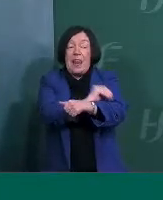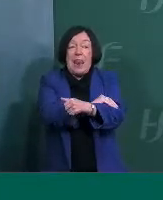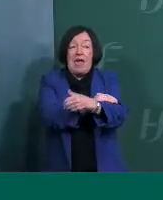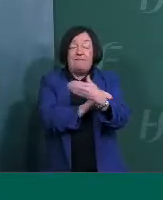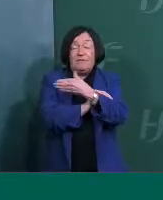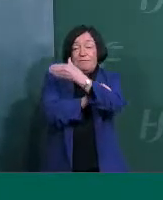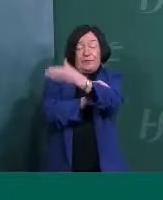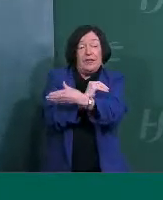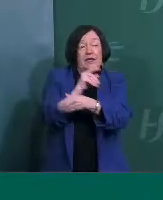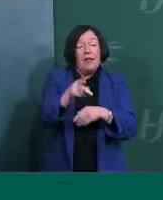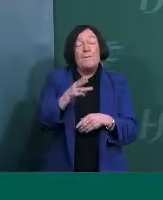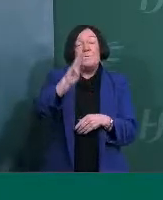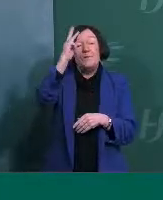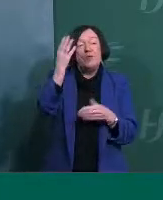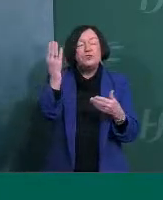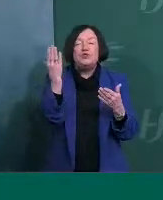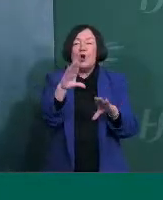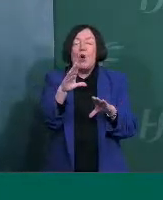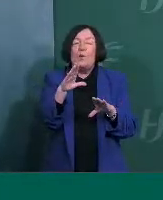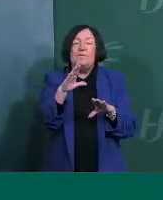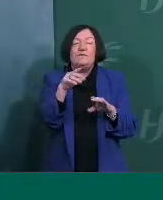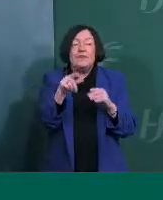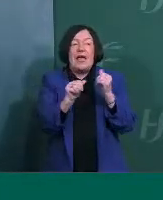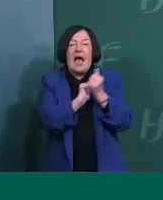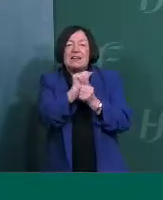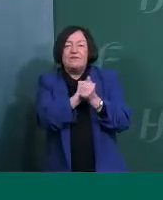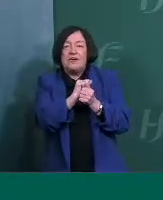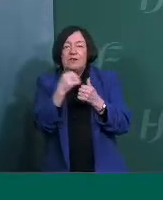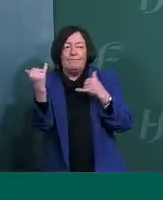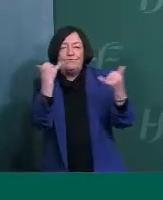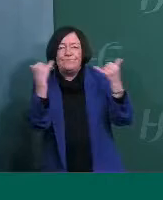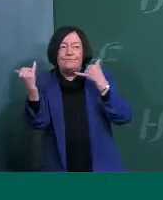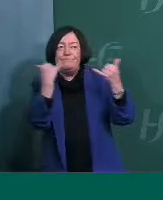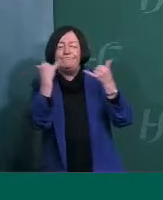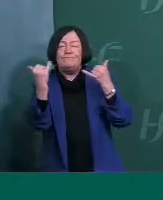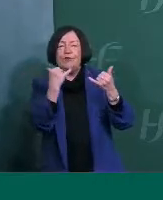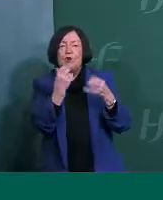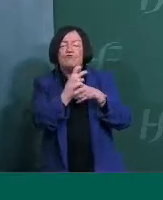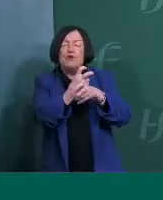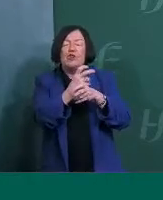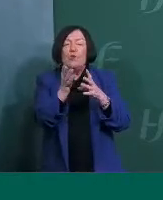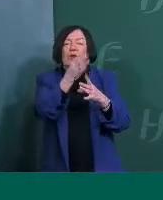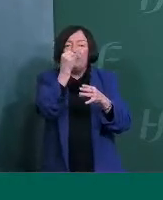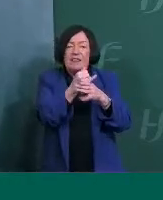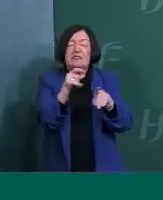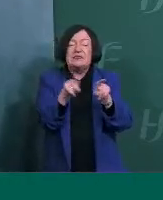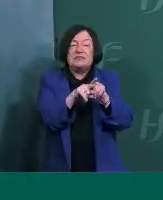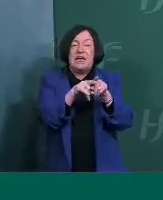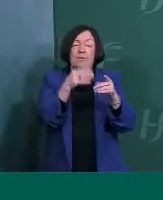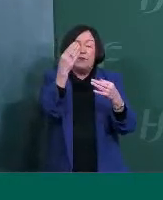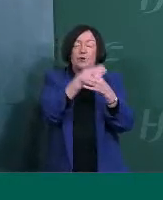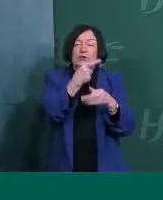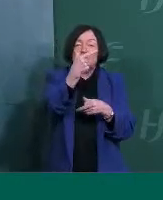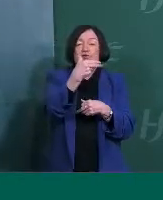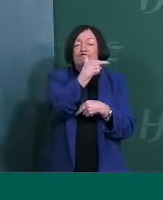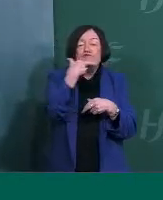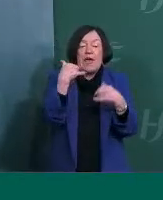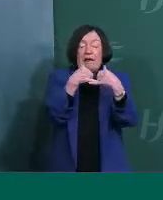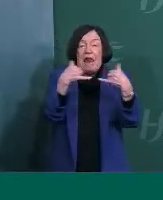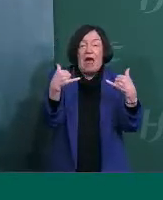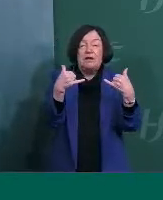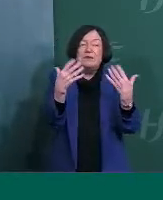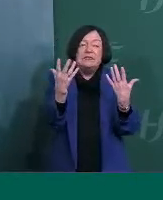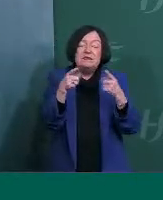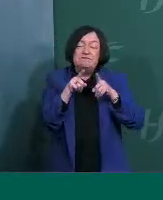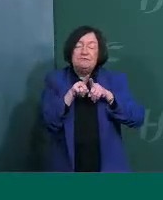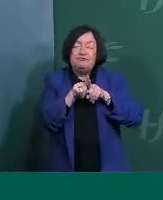these are busy slides, but the chart on the left is showing the activated calls running within the lines, so between the 2 red lines, running pretty